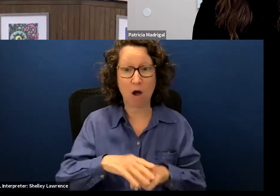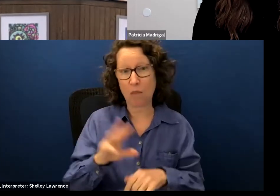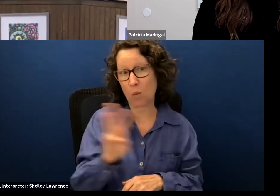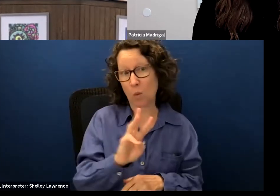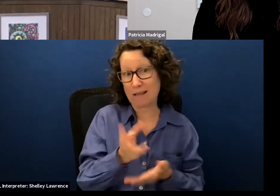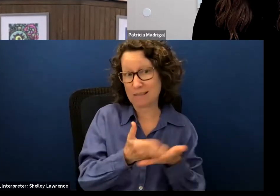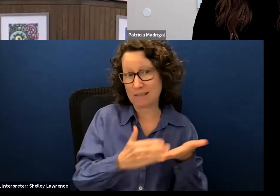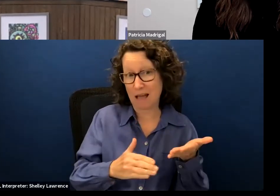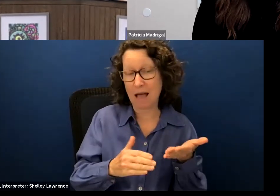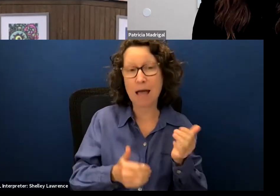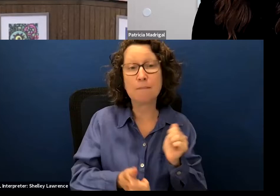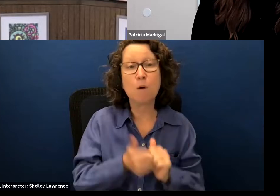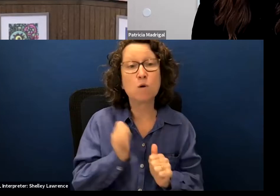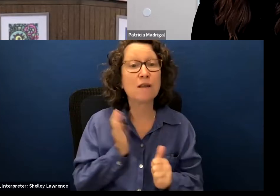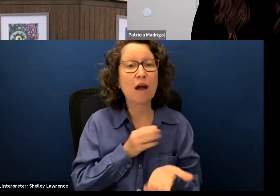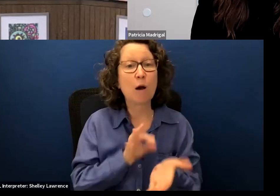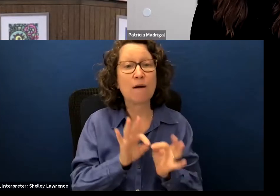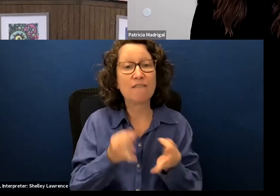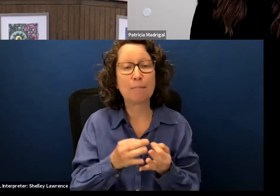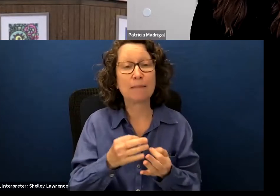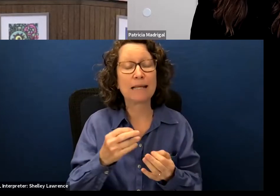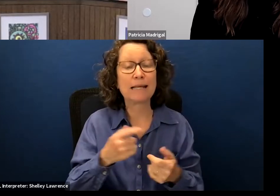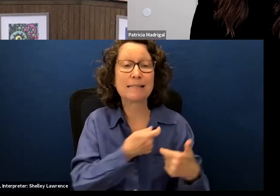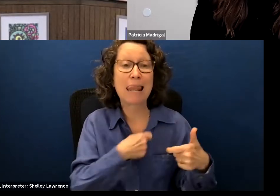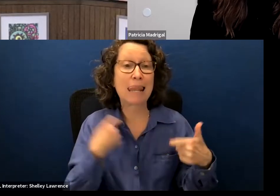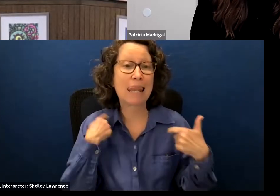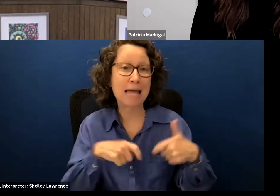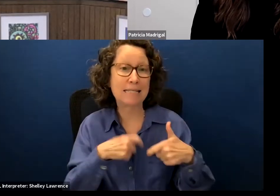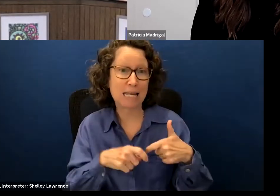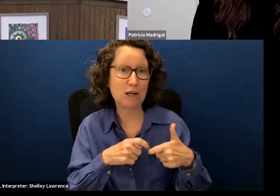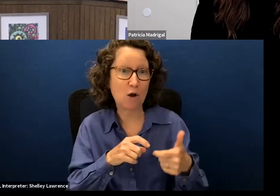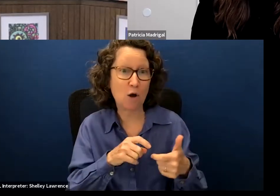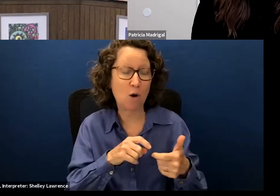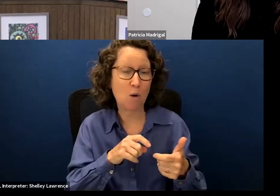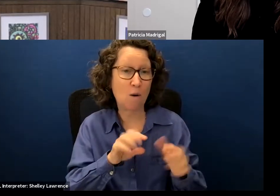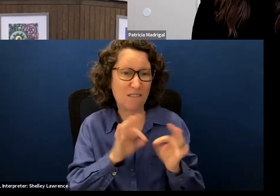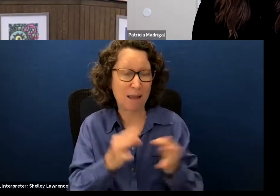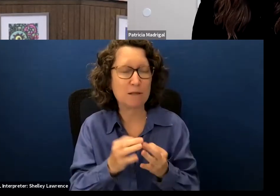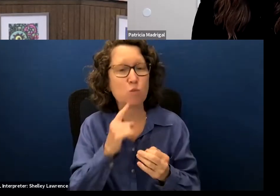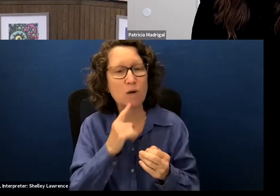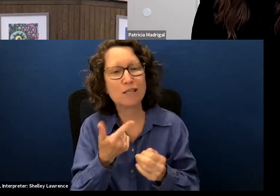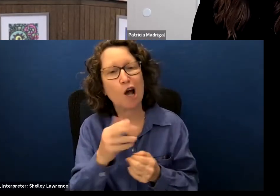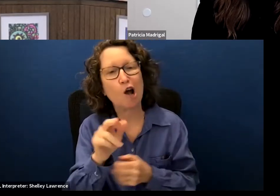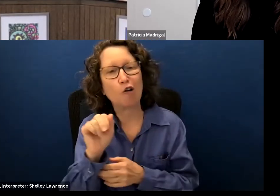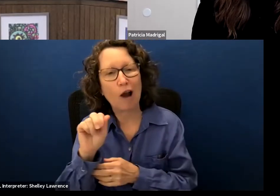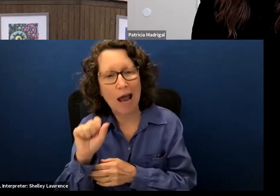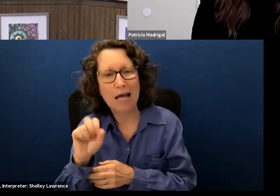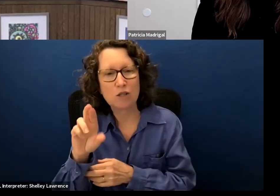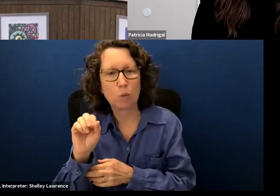Side, majority of our families, Latino families, it was very much a grassroots effort. And